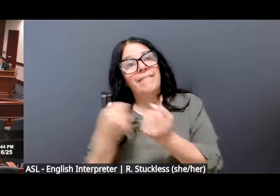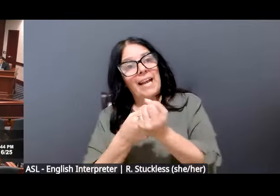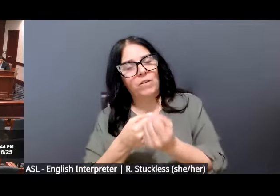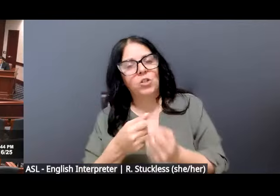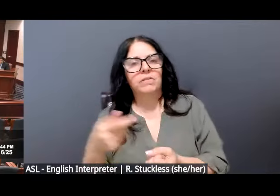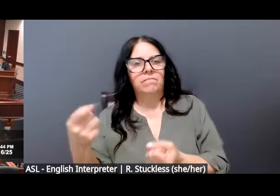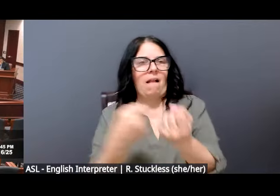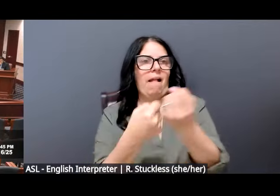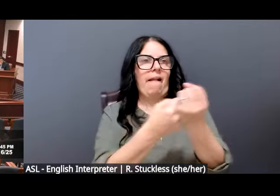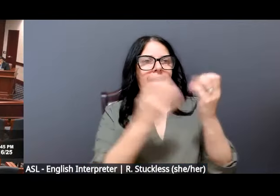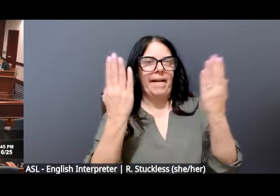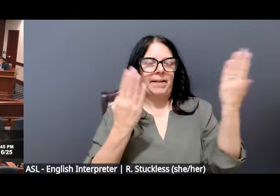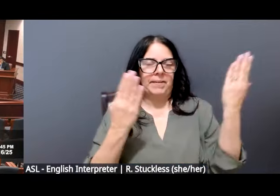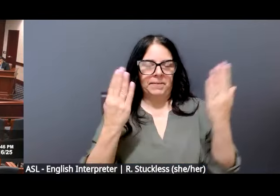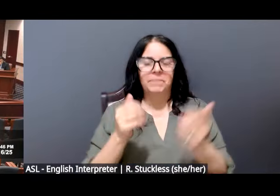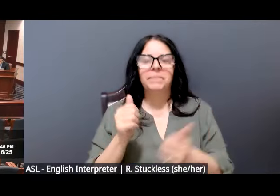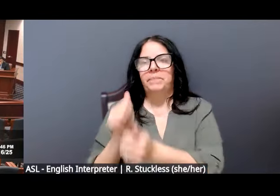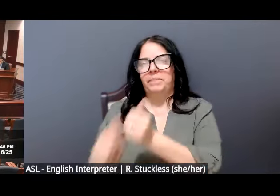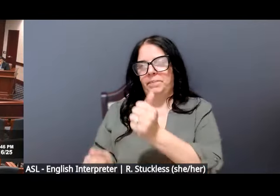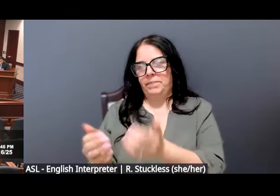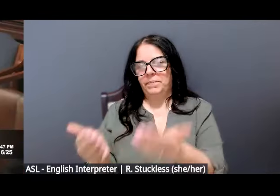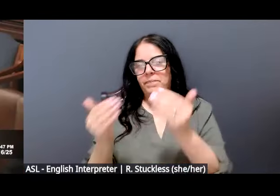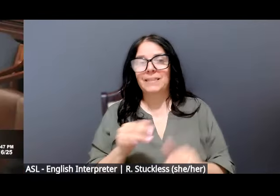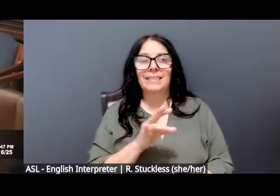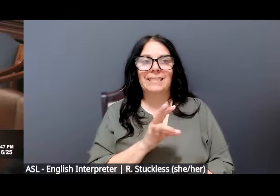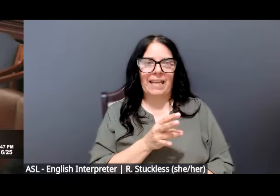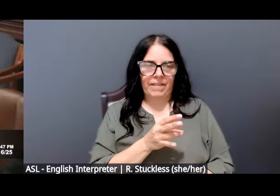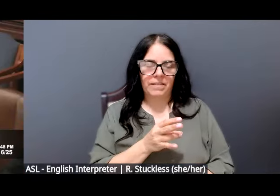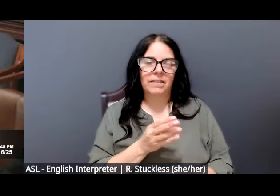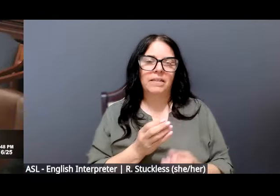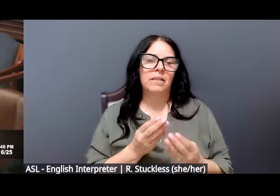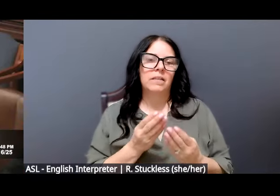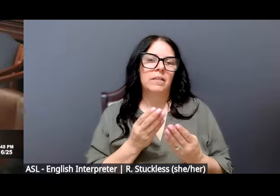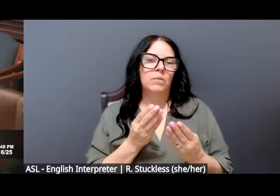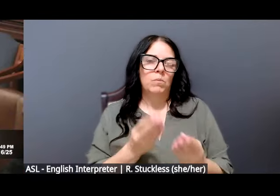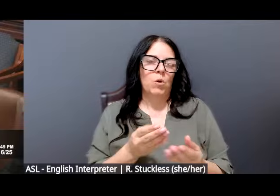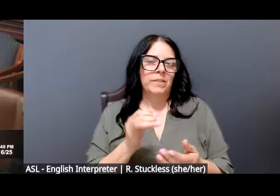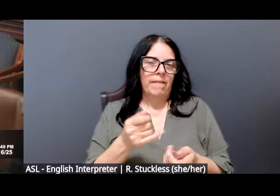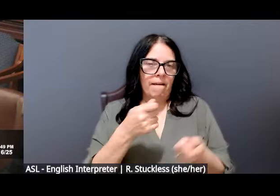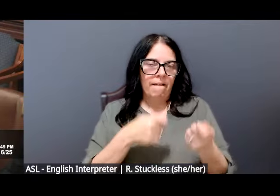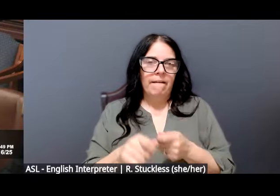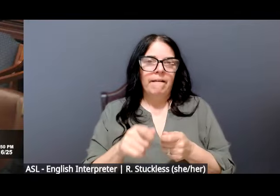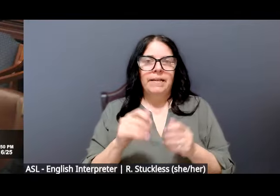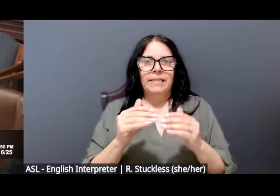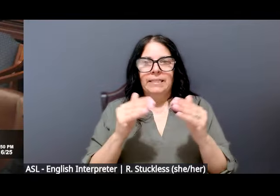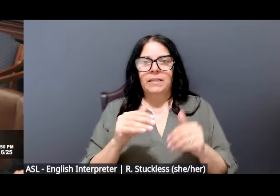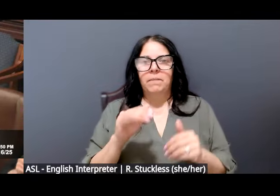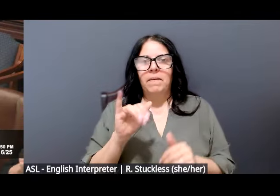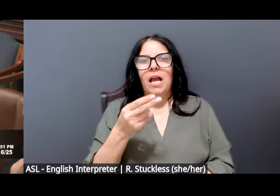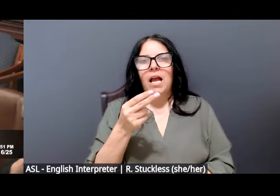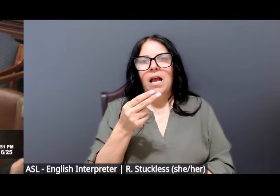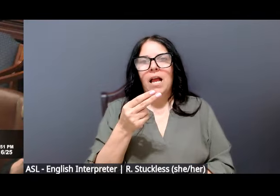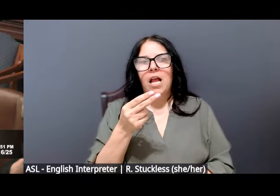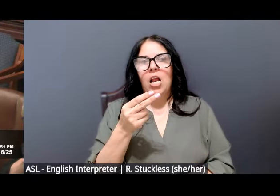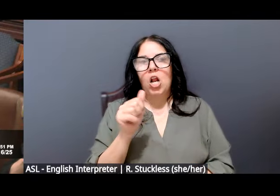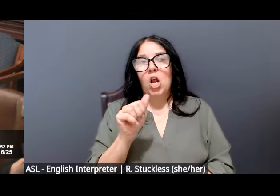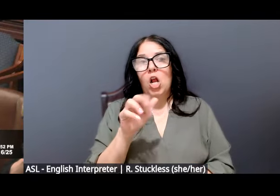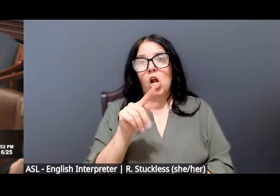7, consideration of the proposed de minimis modification to voting system Hart Intercivic, Inc. Verity